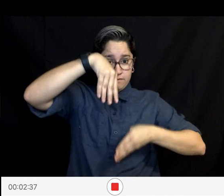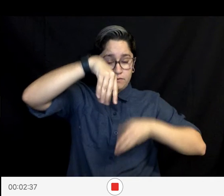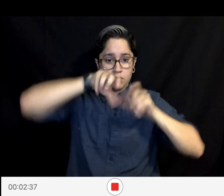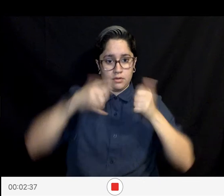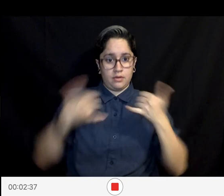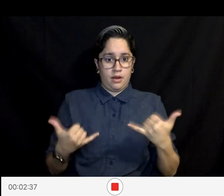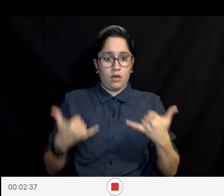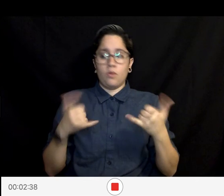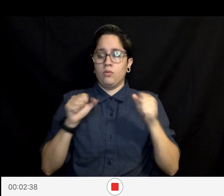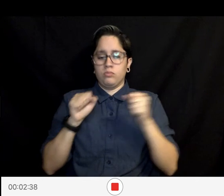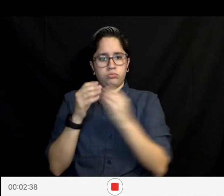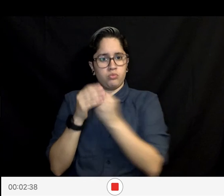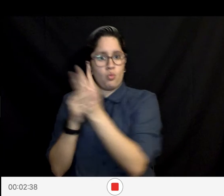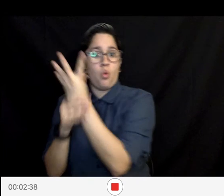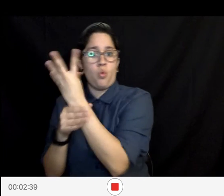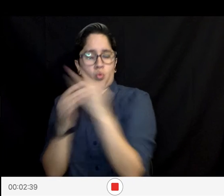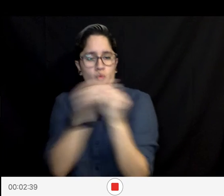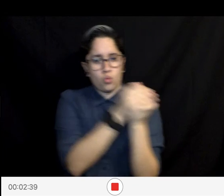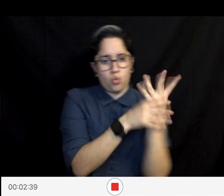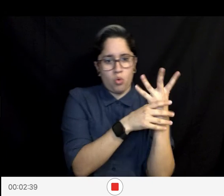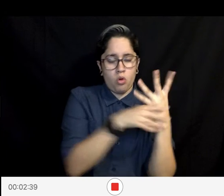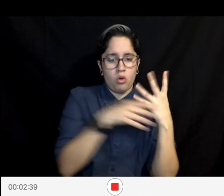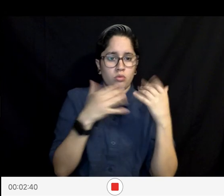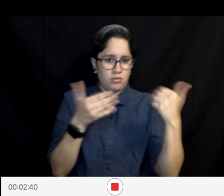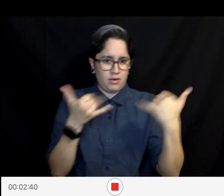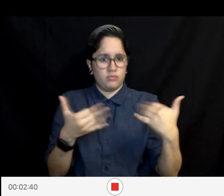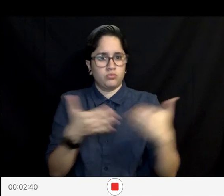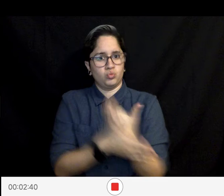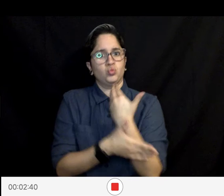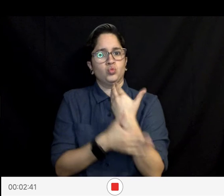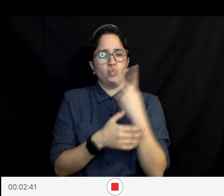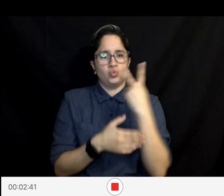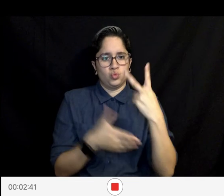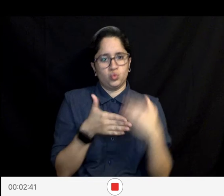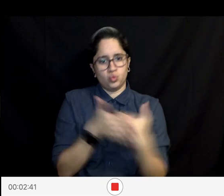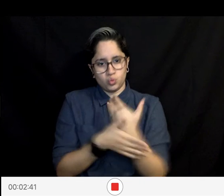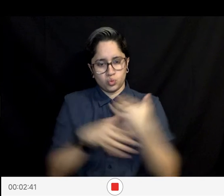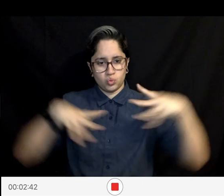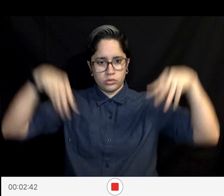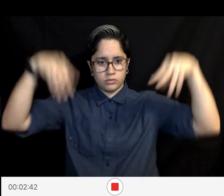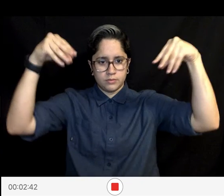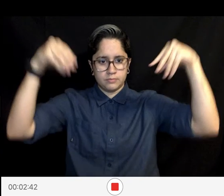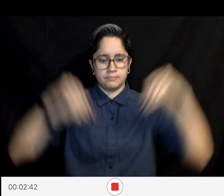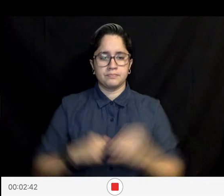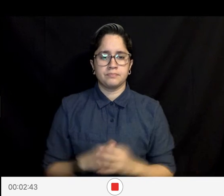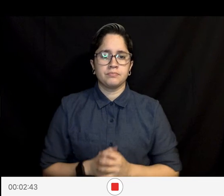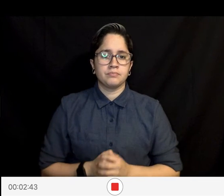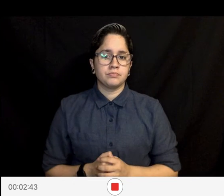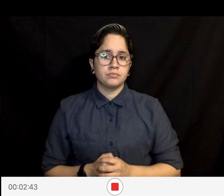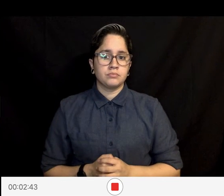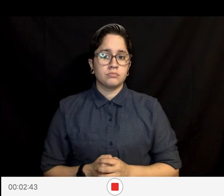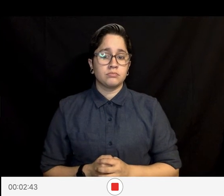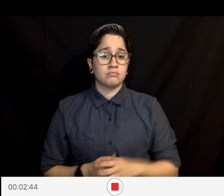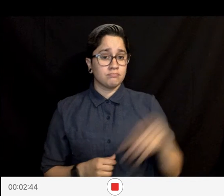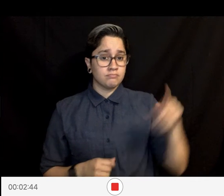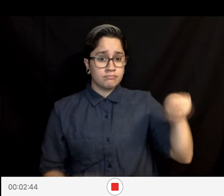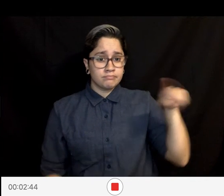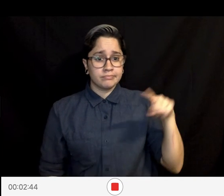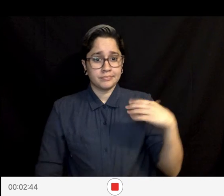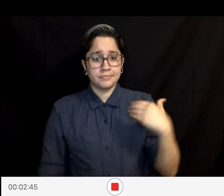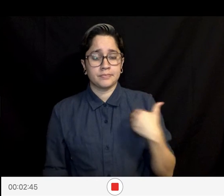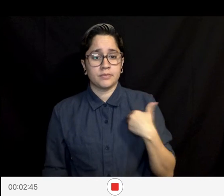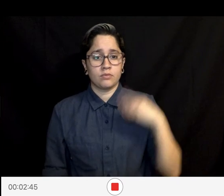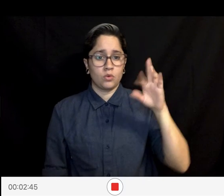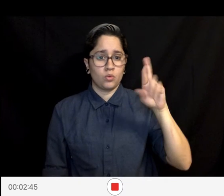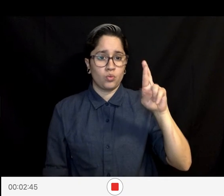The jellyfish body is arranged in a pattern called radial symmetry. This means that they have a central point on